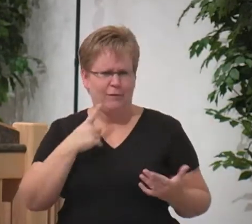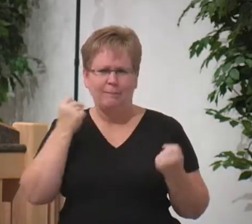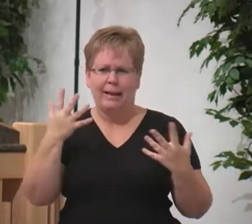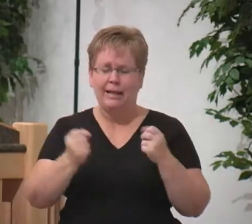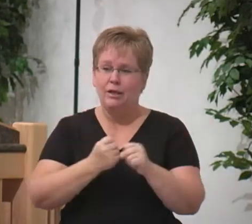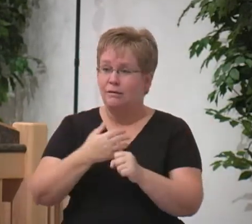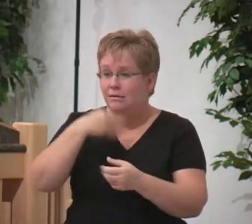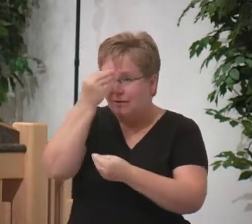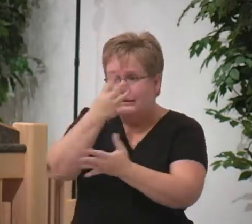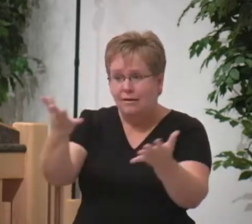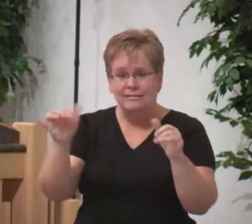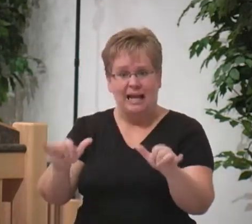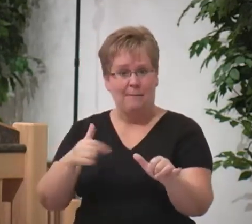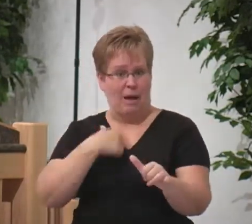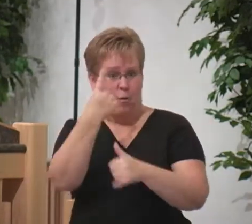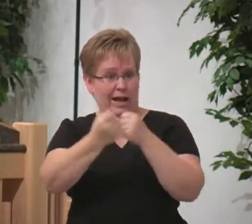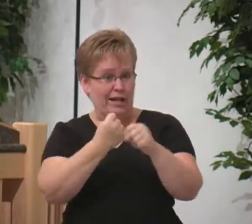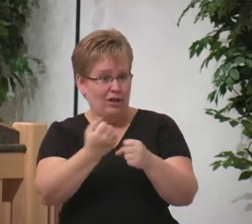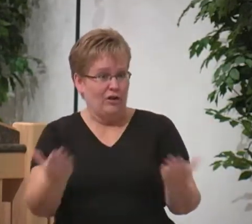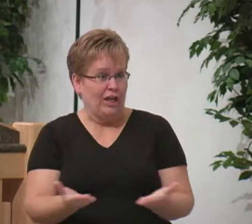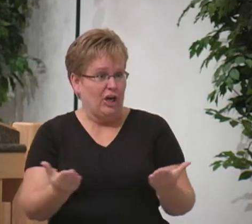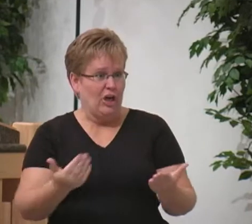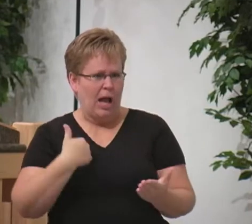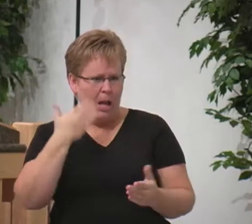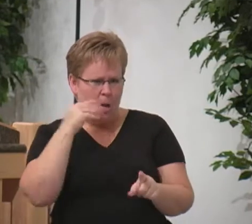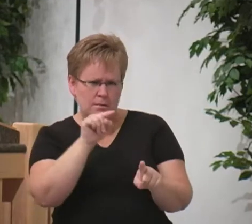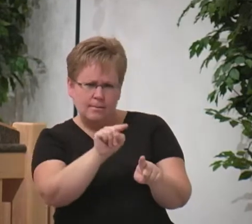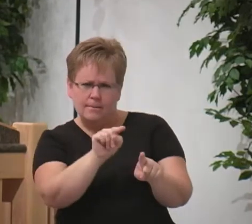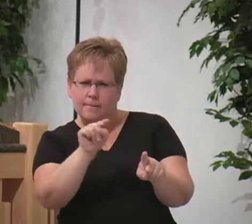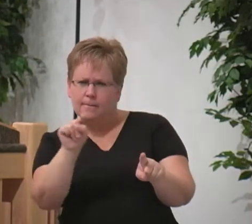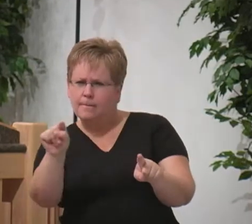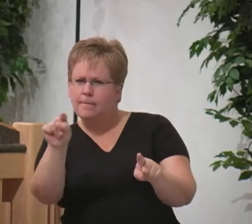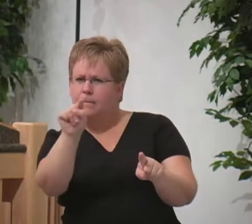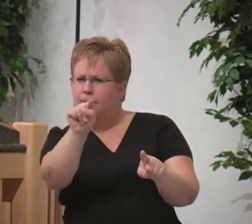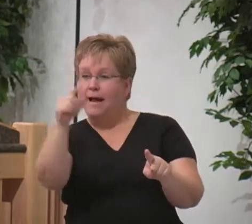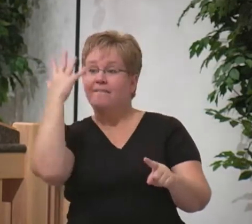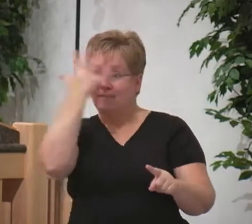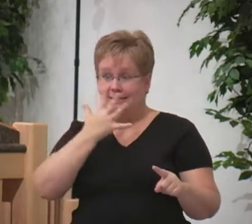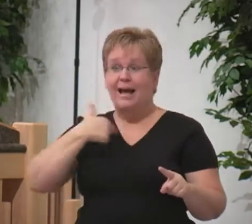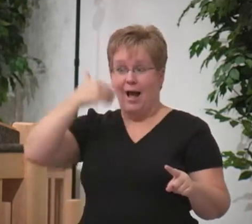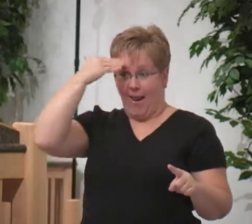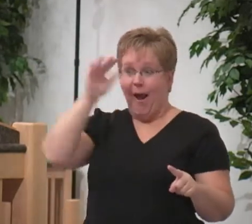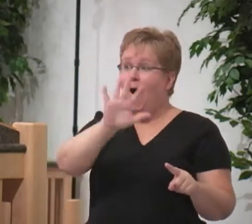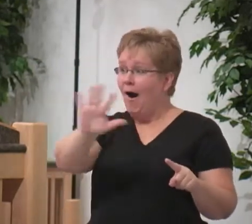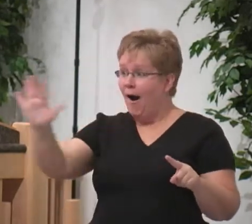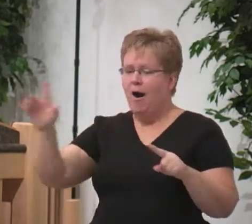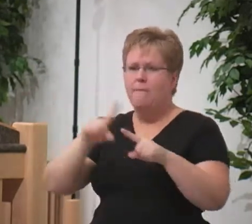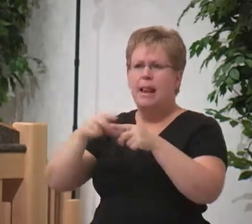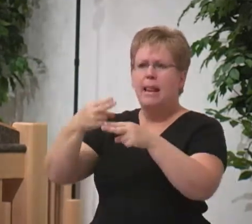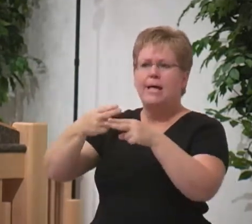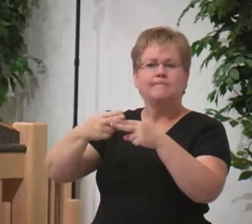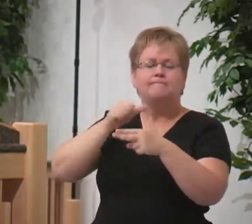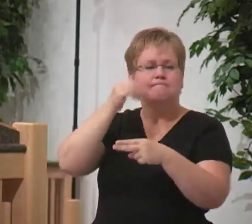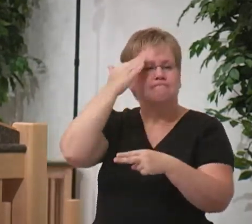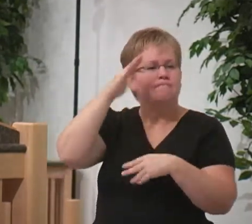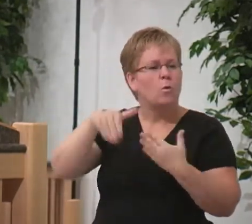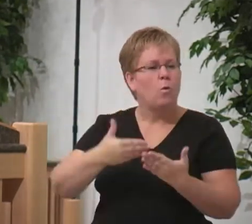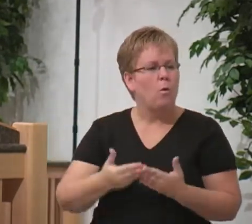pastor here for a year, and I still only know a fraction of people's names. We need to create safe